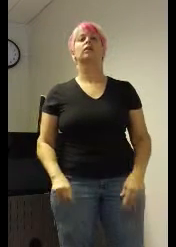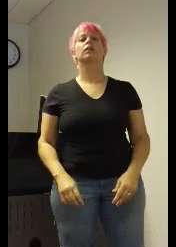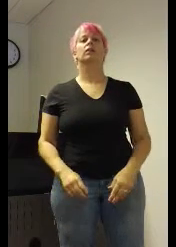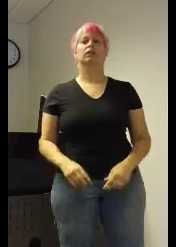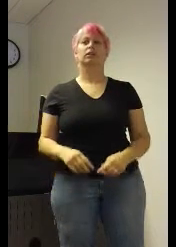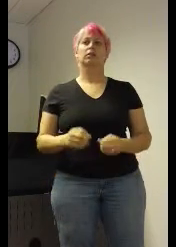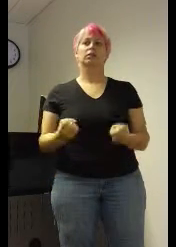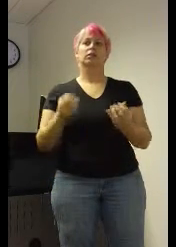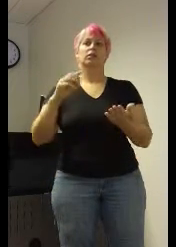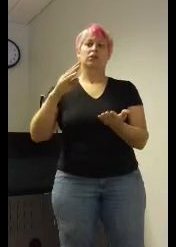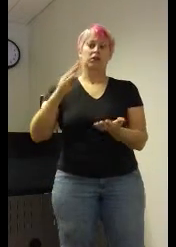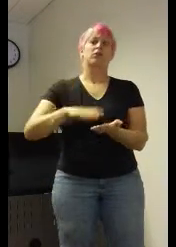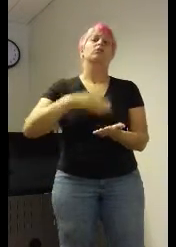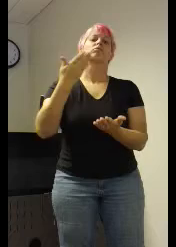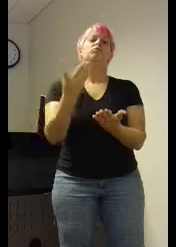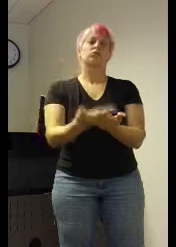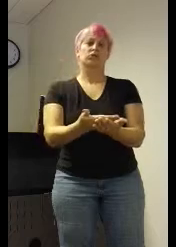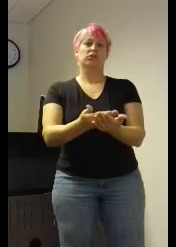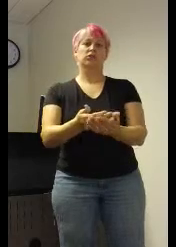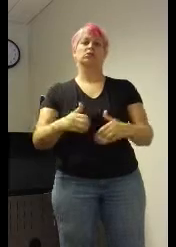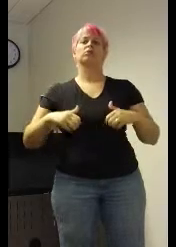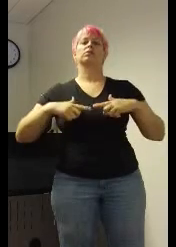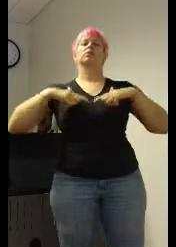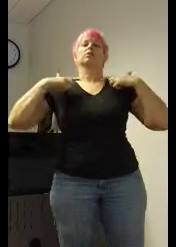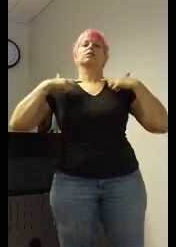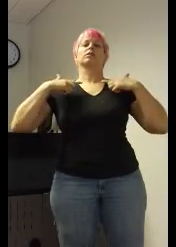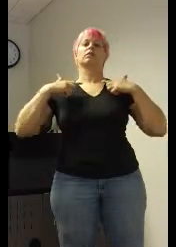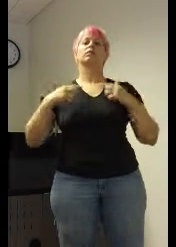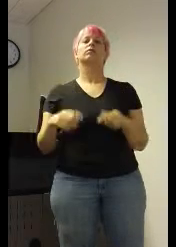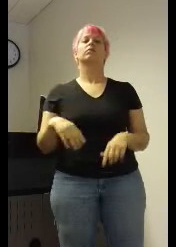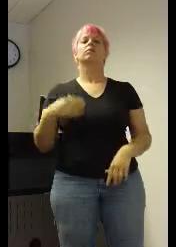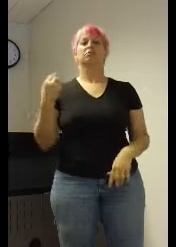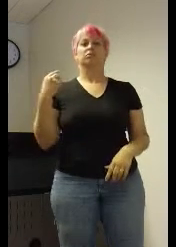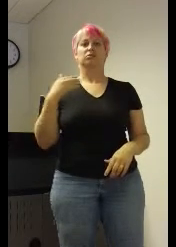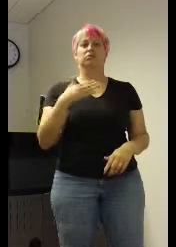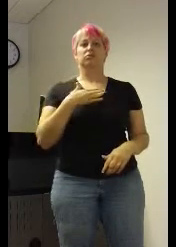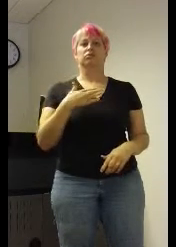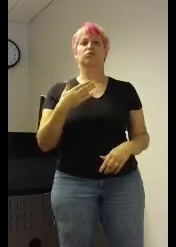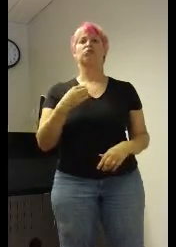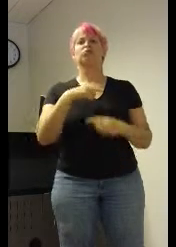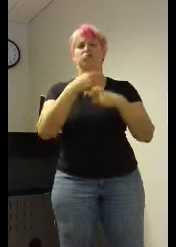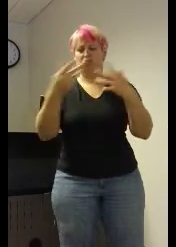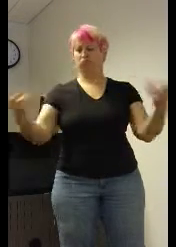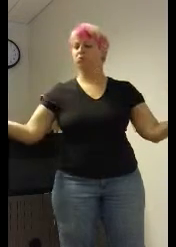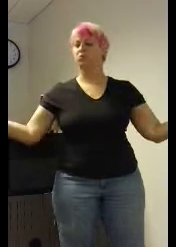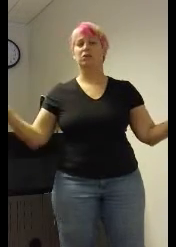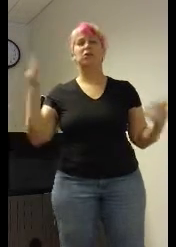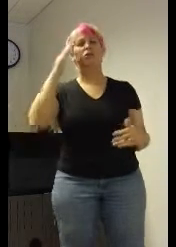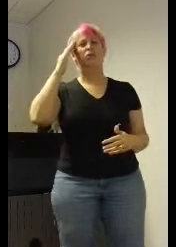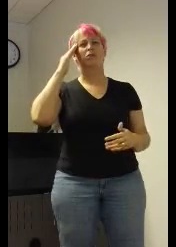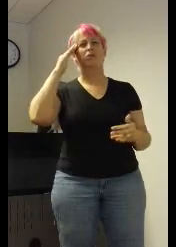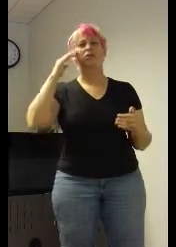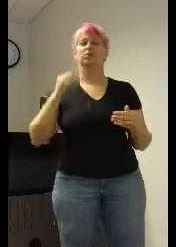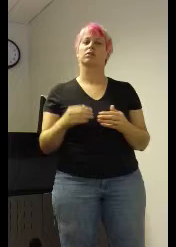is something to be said. We have known about it for a while. I'll even go through lists of people who do have it.